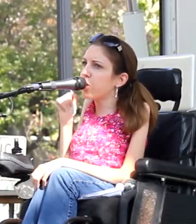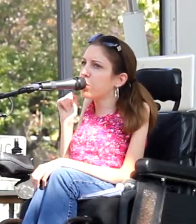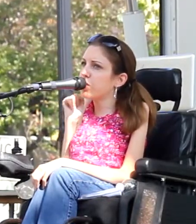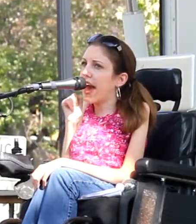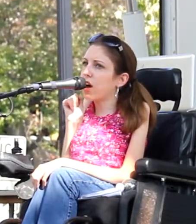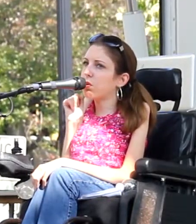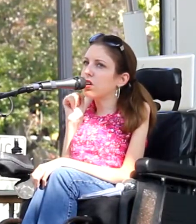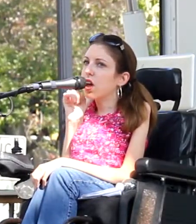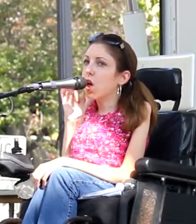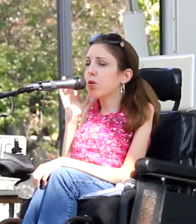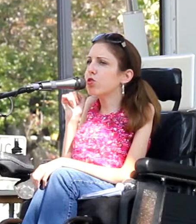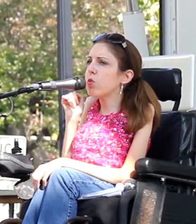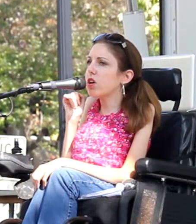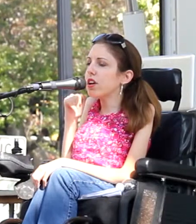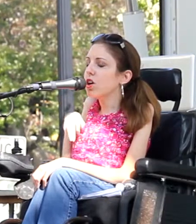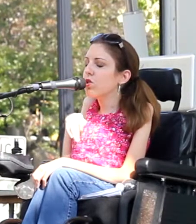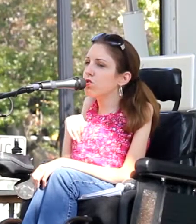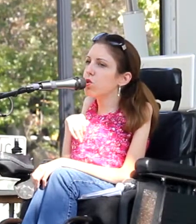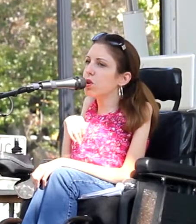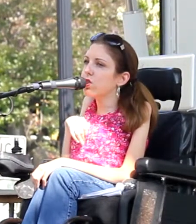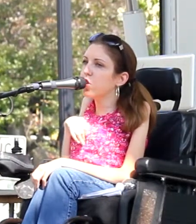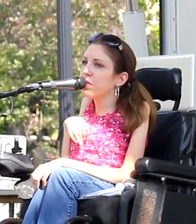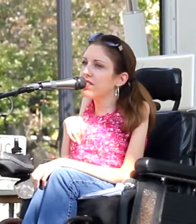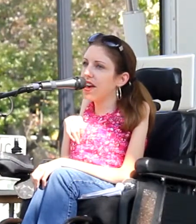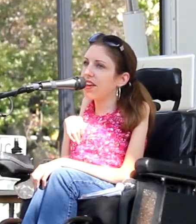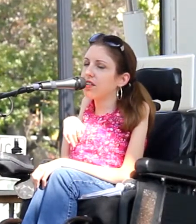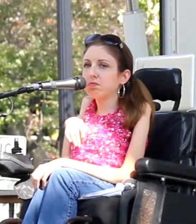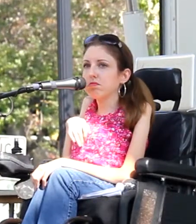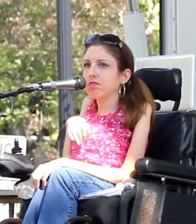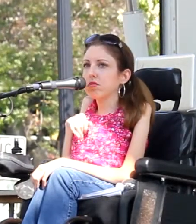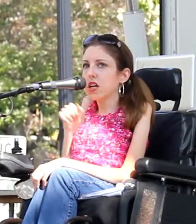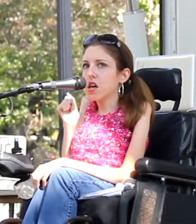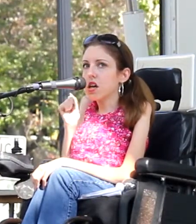is terrible now, but don't worry, soon you'll be dead.